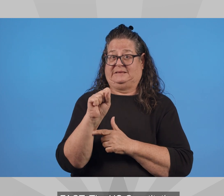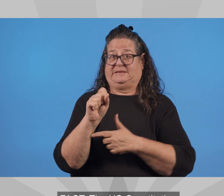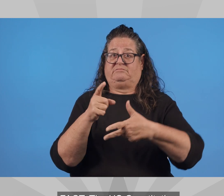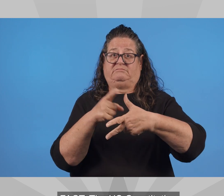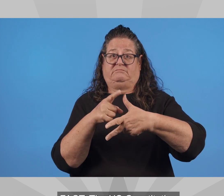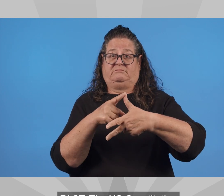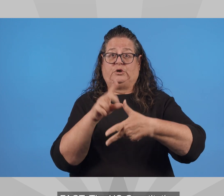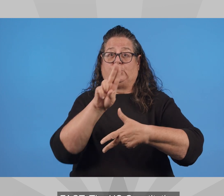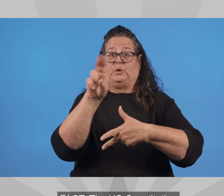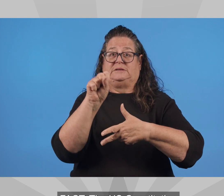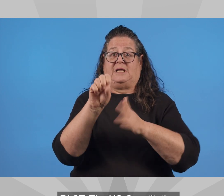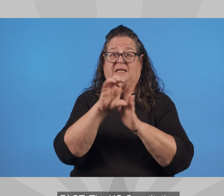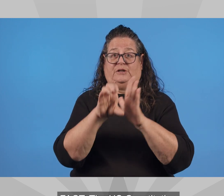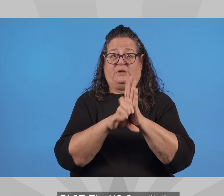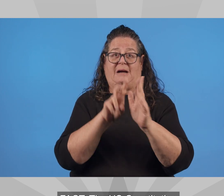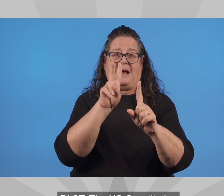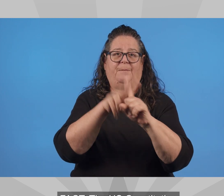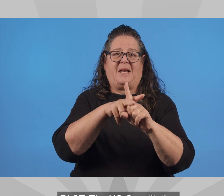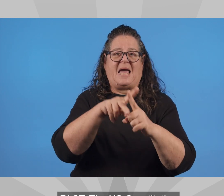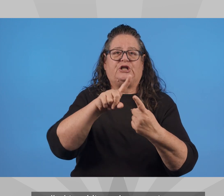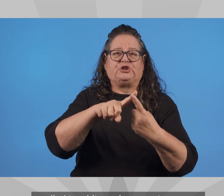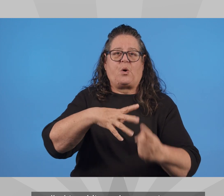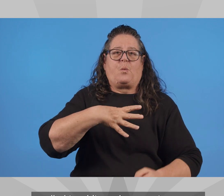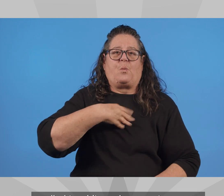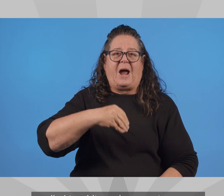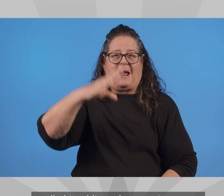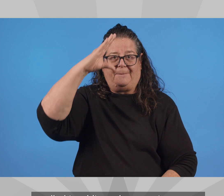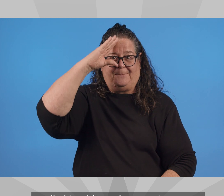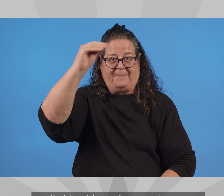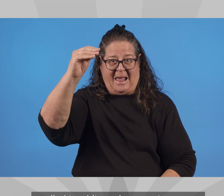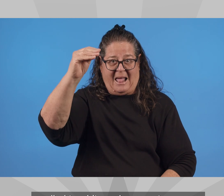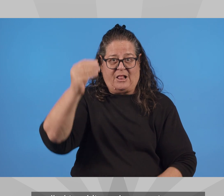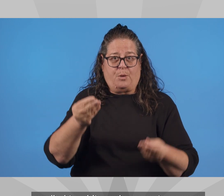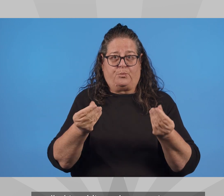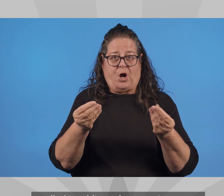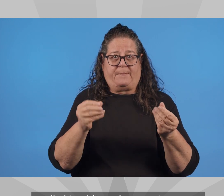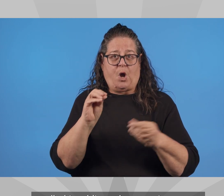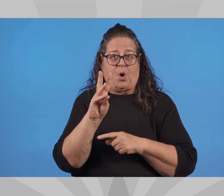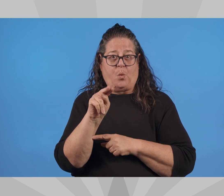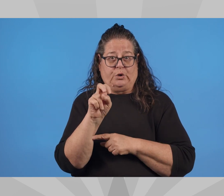Fact: the U.S. Constitution applied to white male property owners.